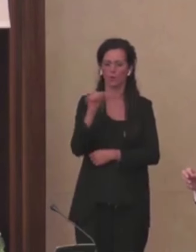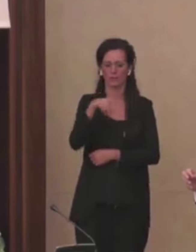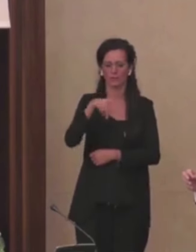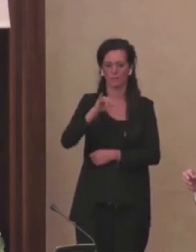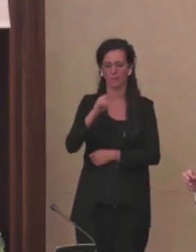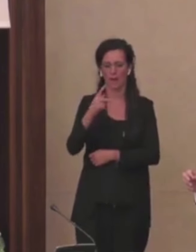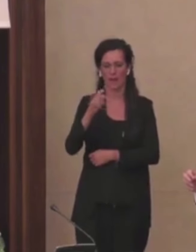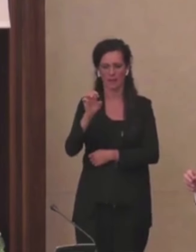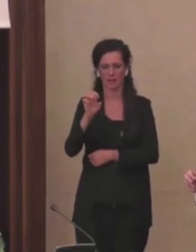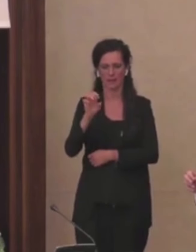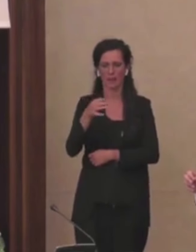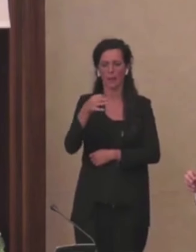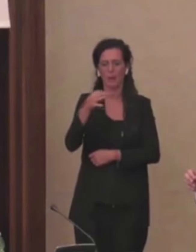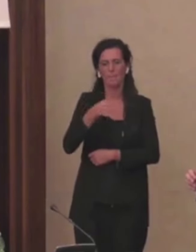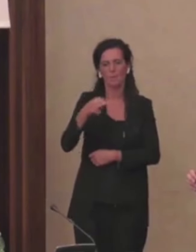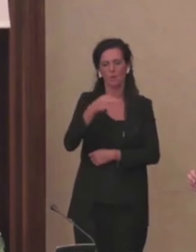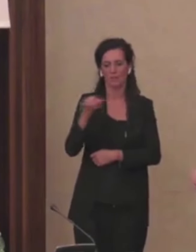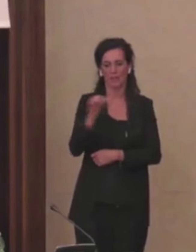looked at.